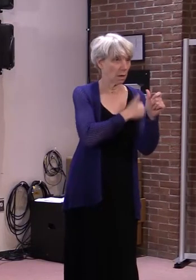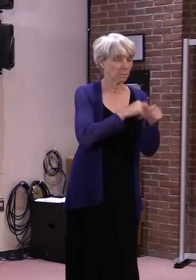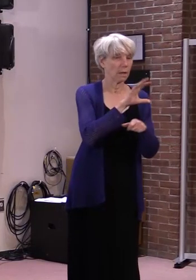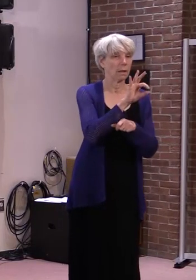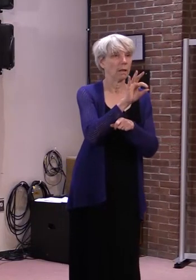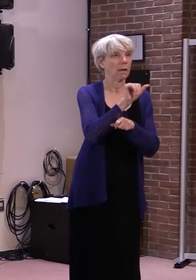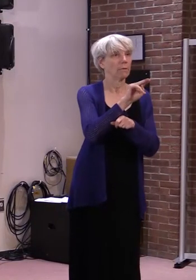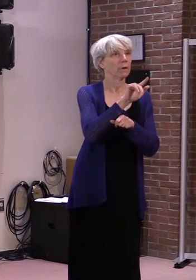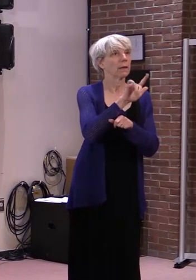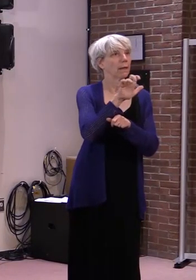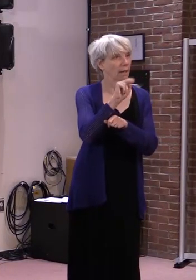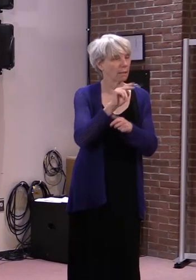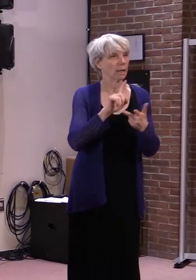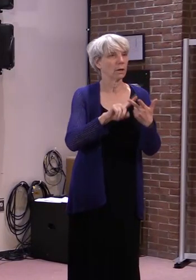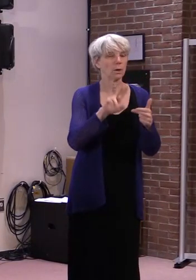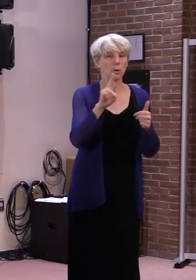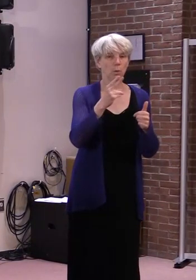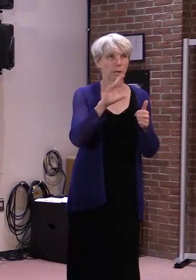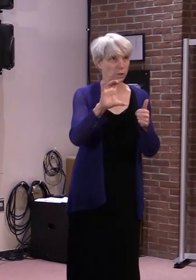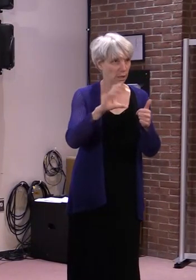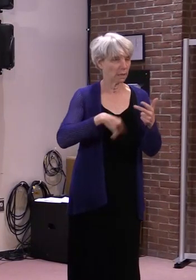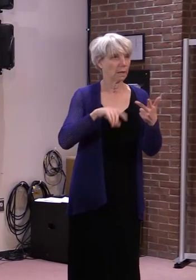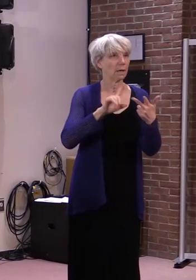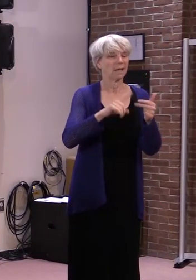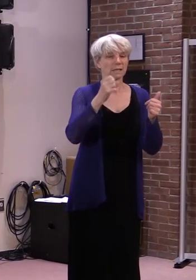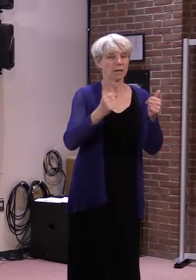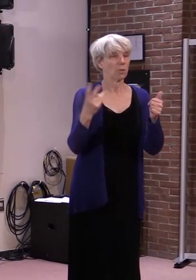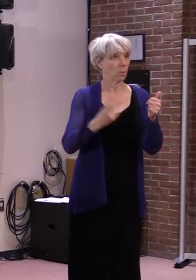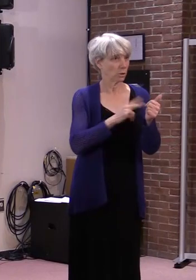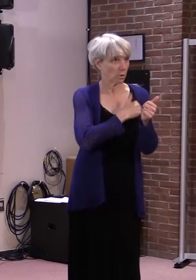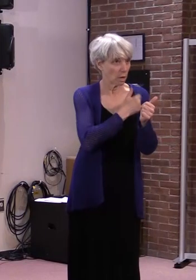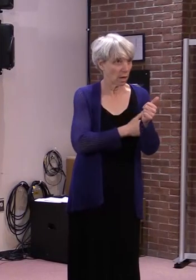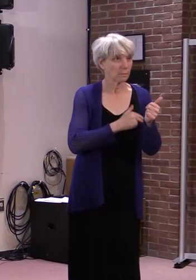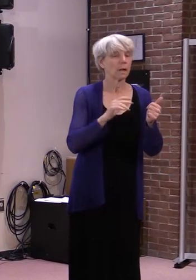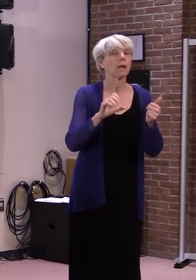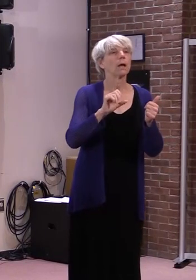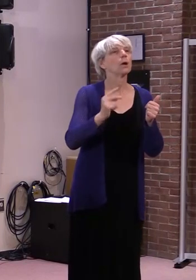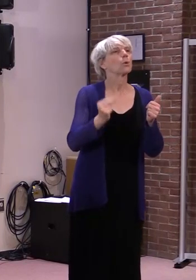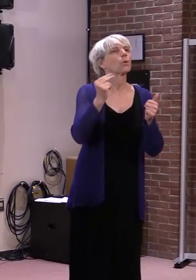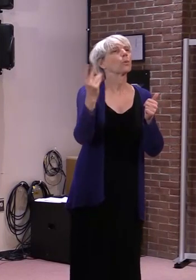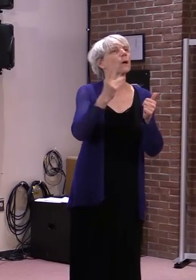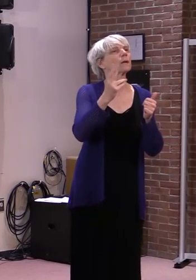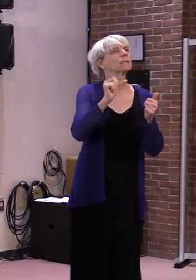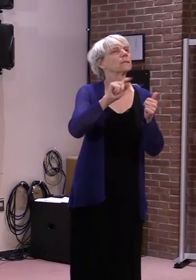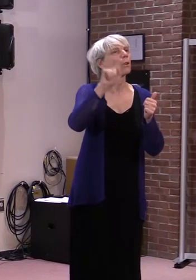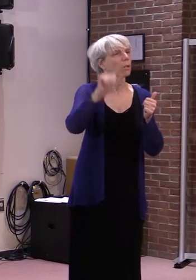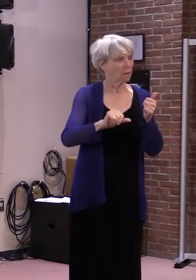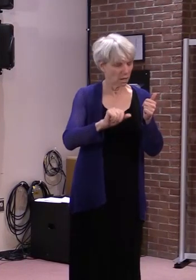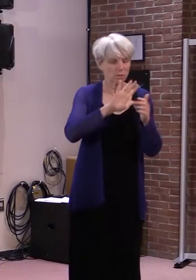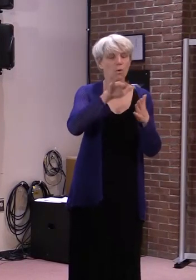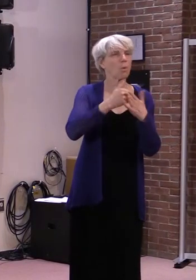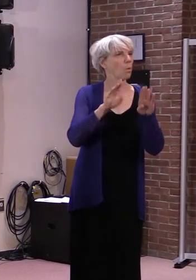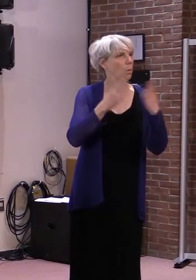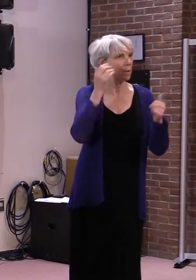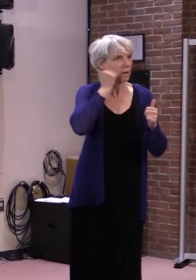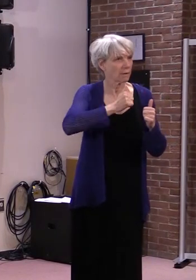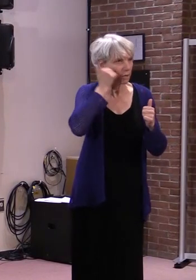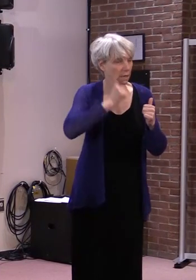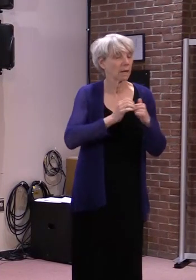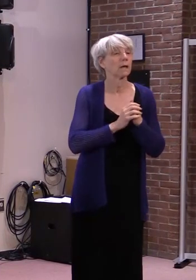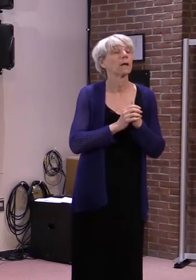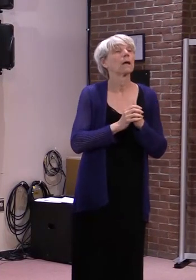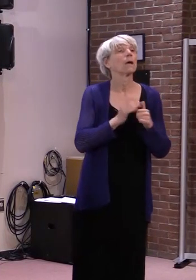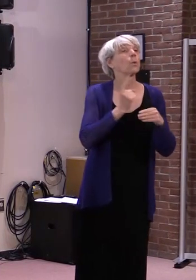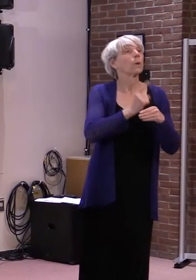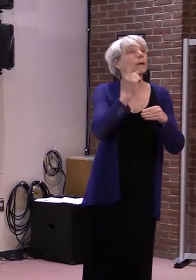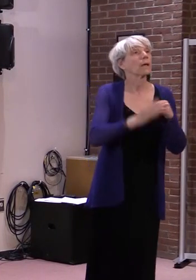as Southwestern and Northwest are open daily as well. And on weekends,